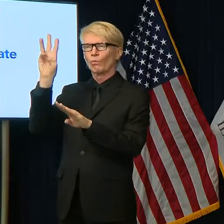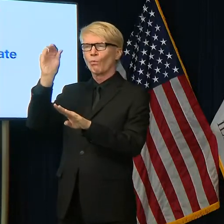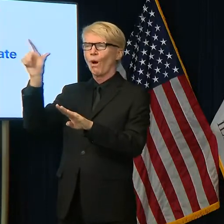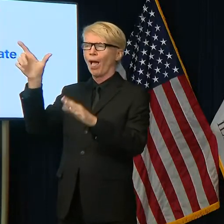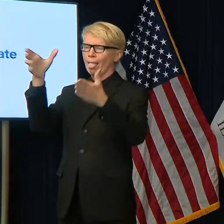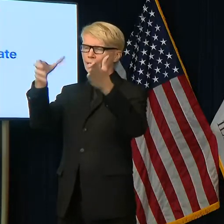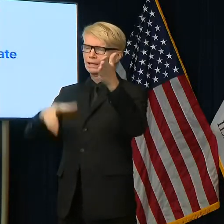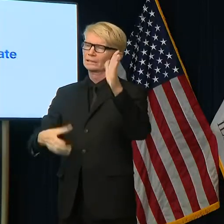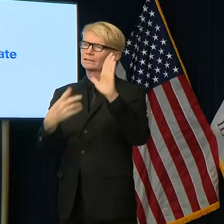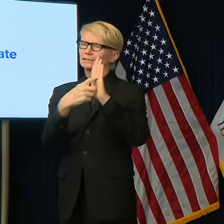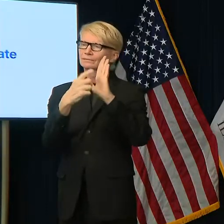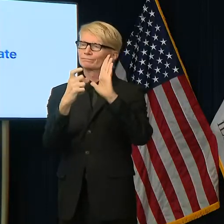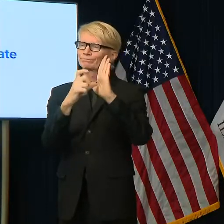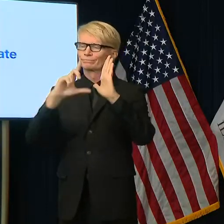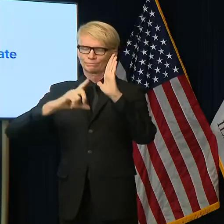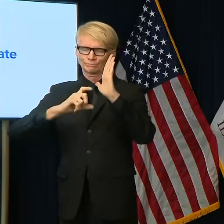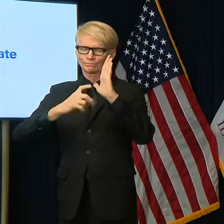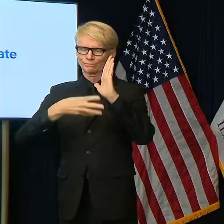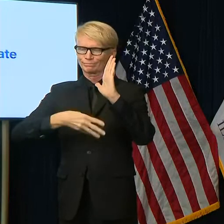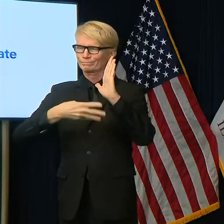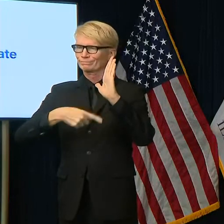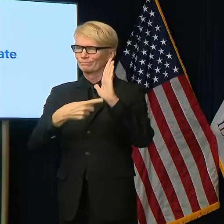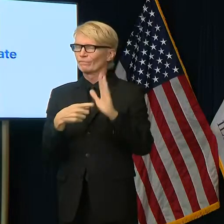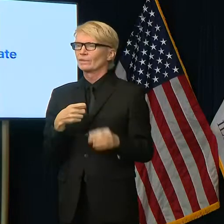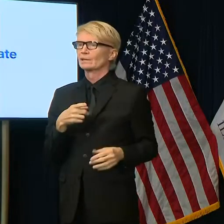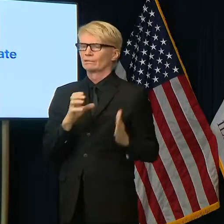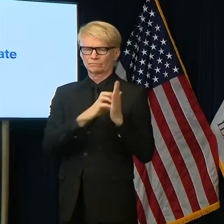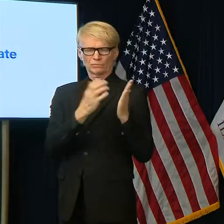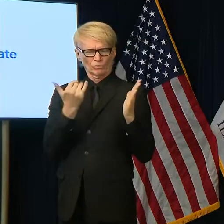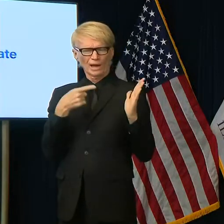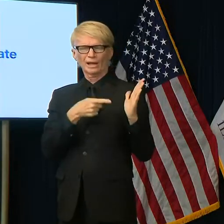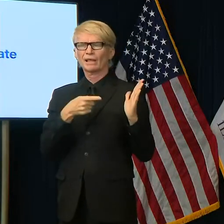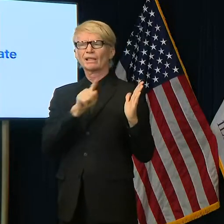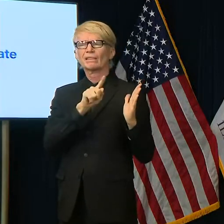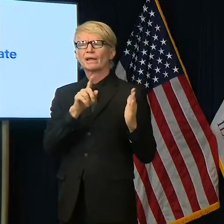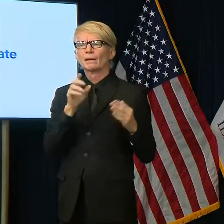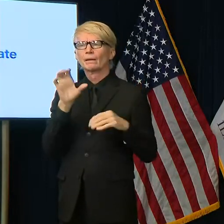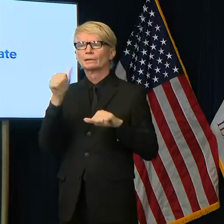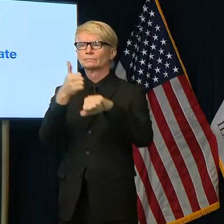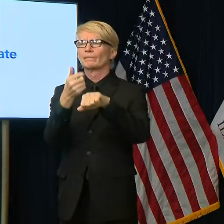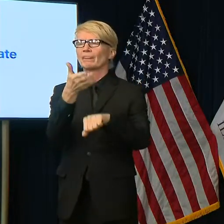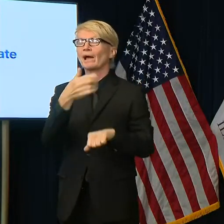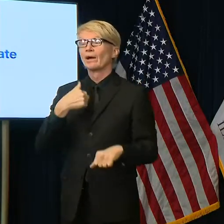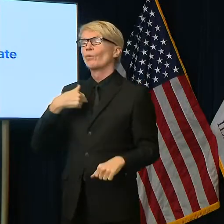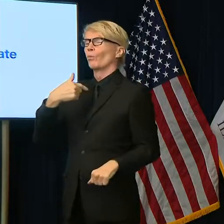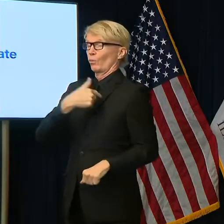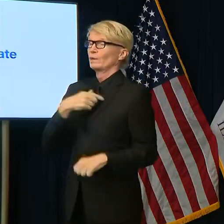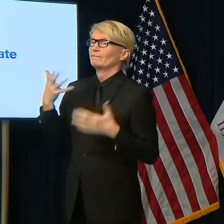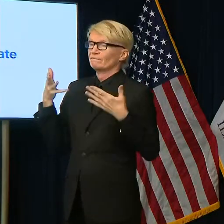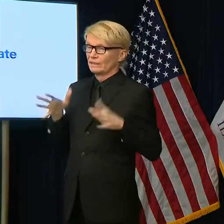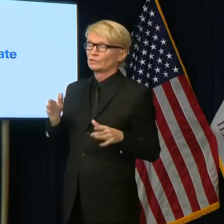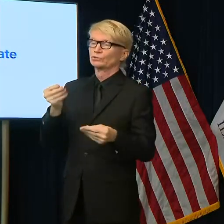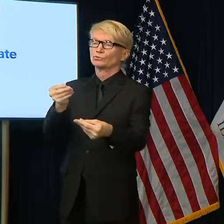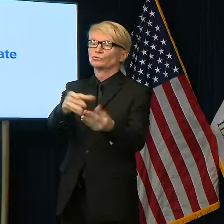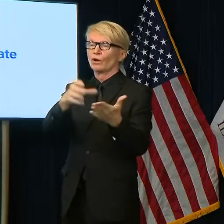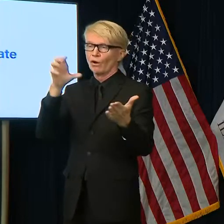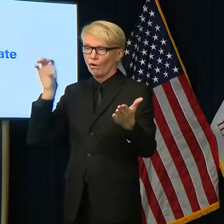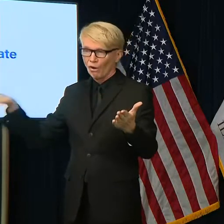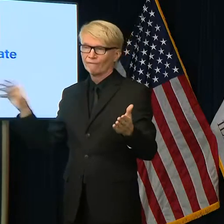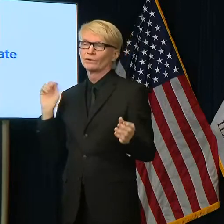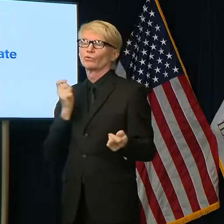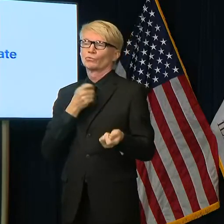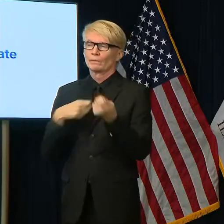wall, got there. And I certainly want to make sure that I know that we've replaced it. At least that's what I've been told